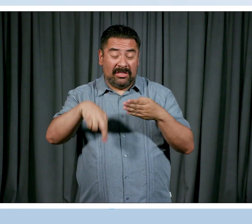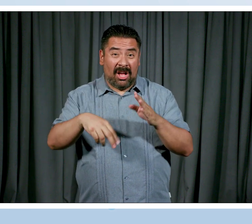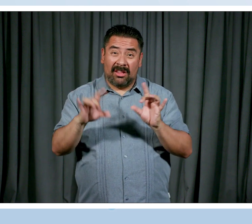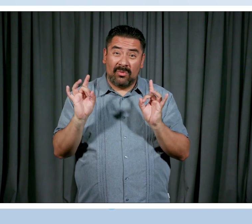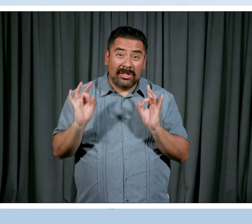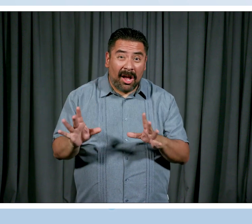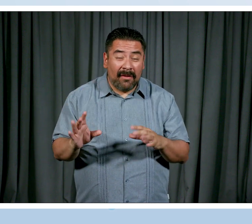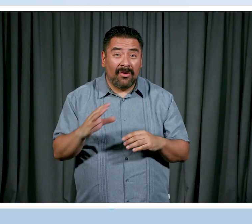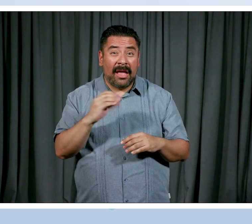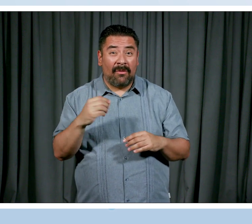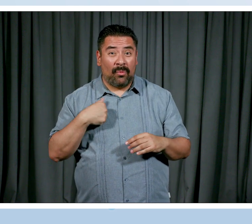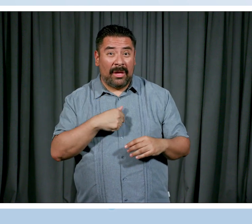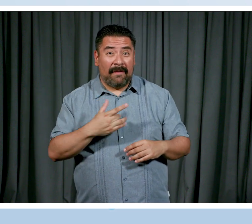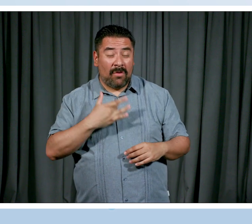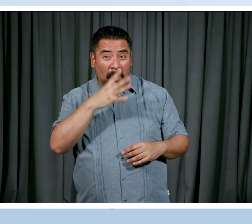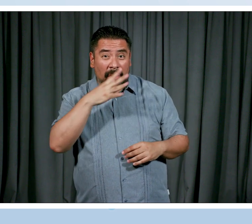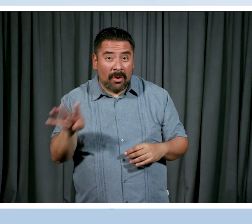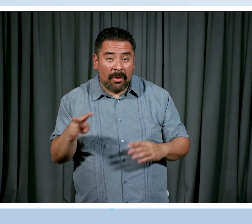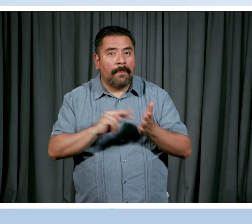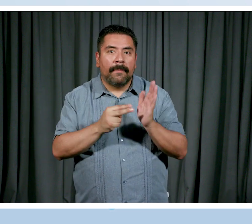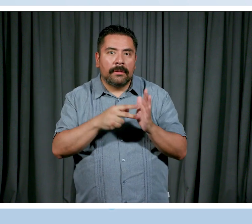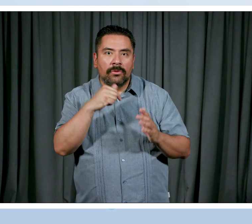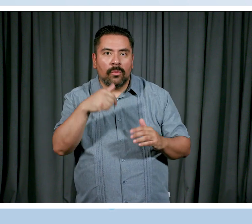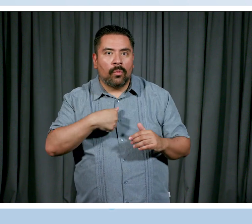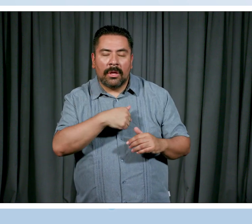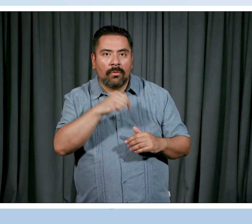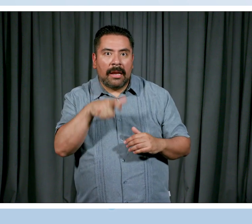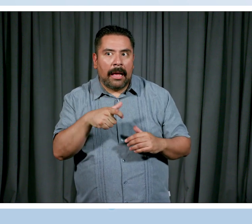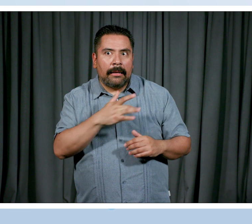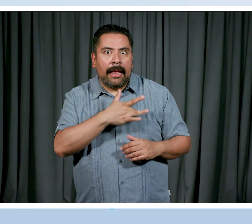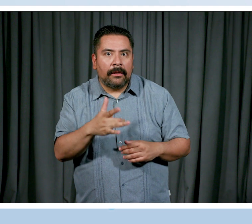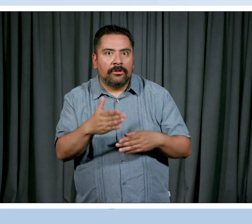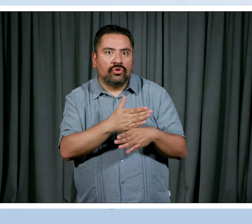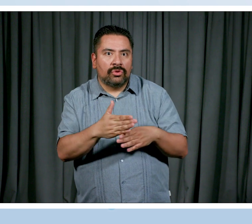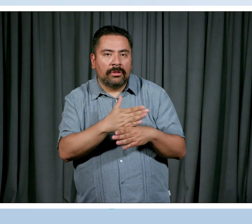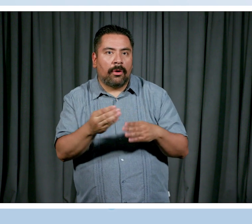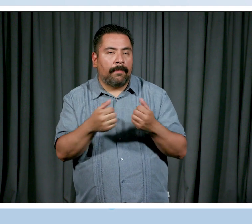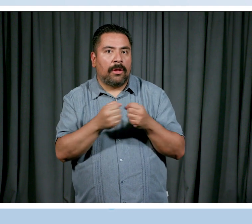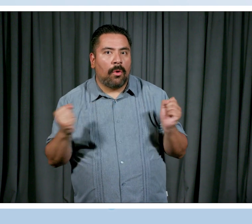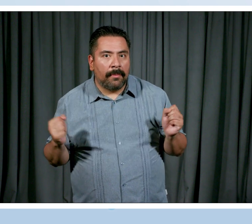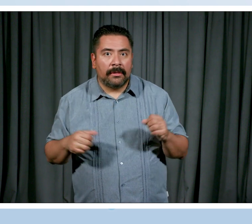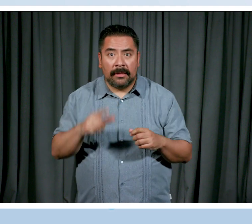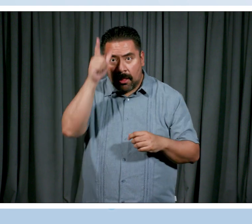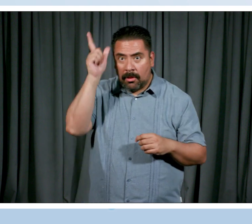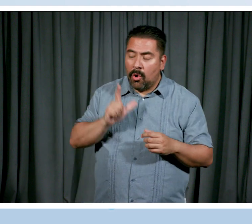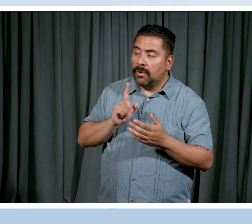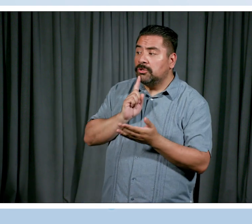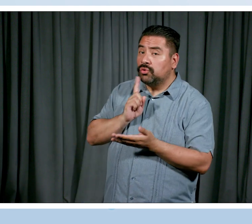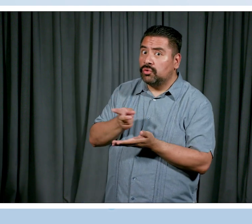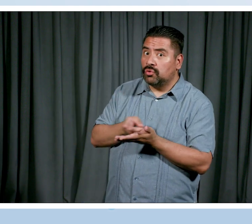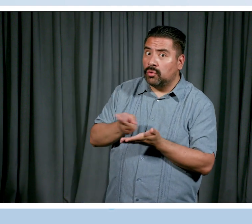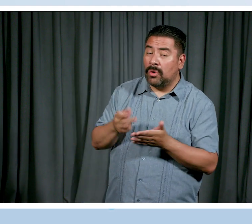felt so ignored, and then we wouldn't be more likely maybe to share and be open. That's true. I